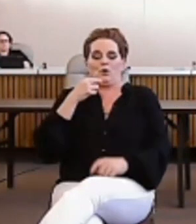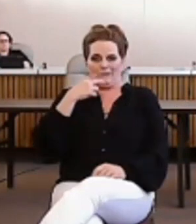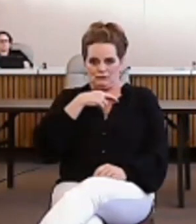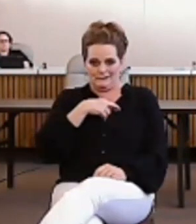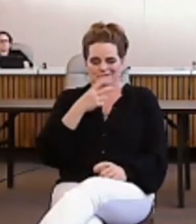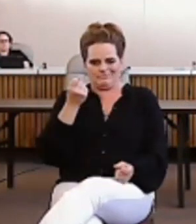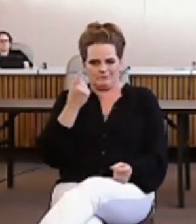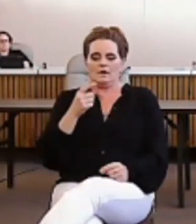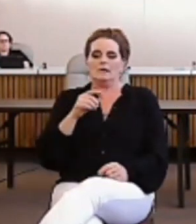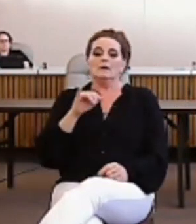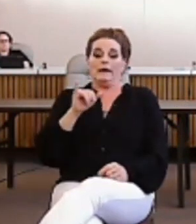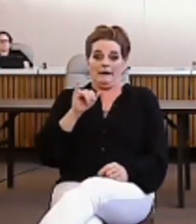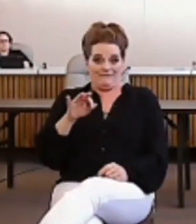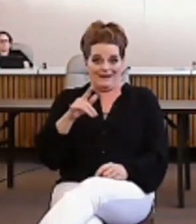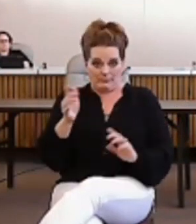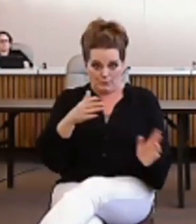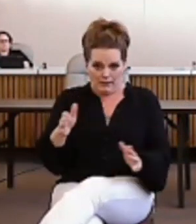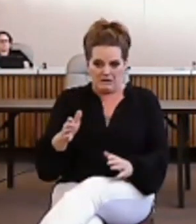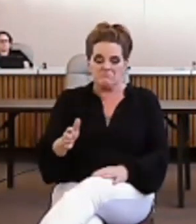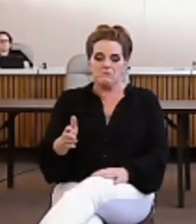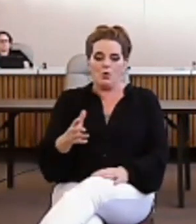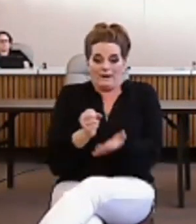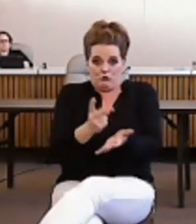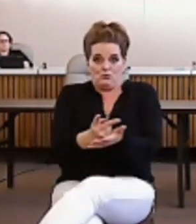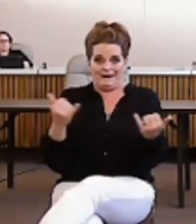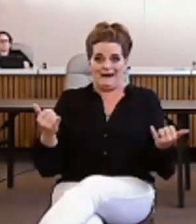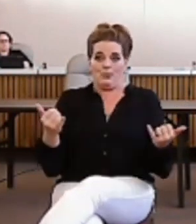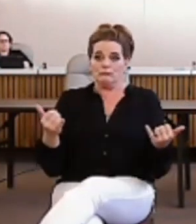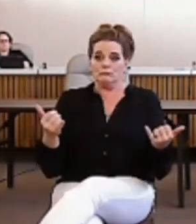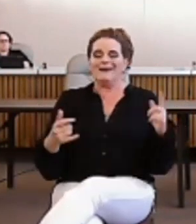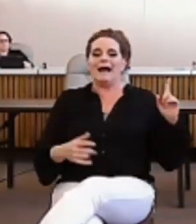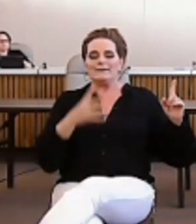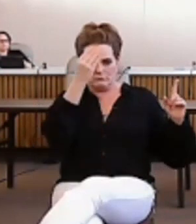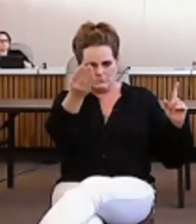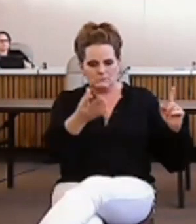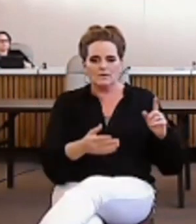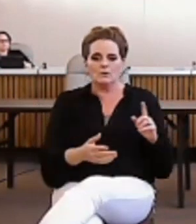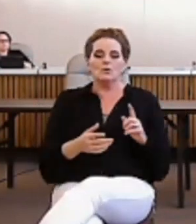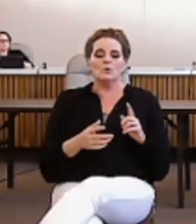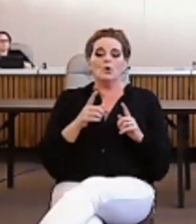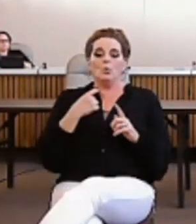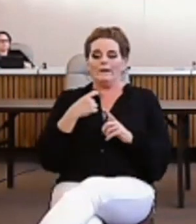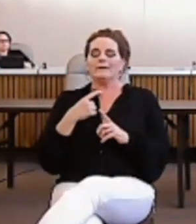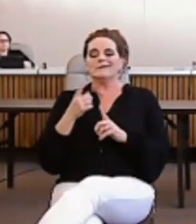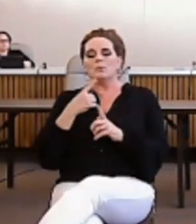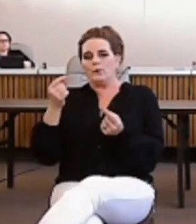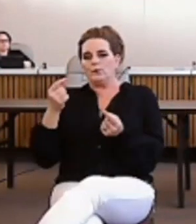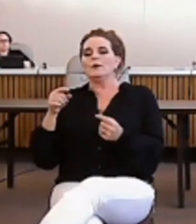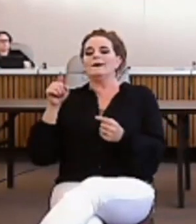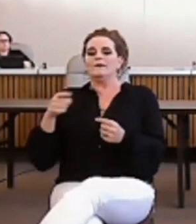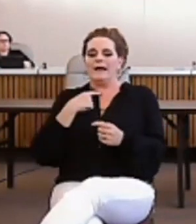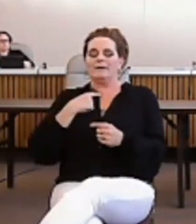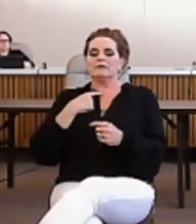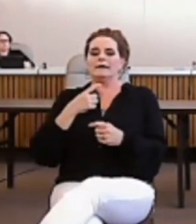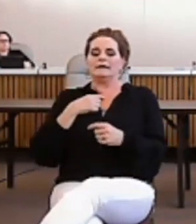So if that's their intent, we could actually approve that now. I will just Yes. note that when they go to do it, they will need essentially site